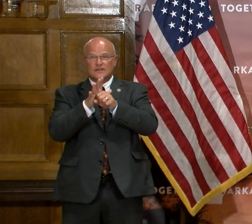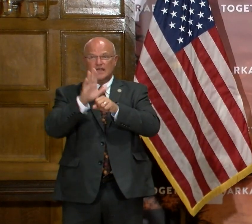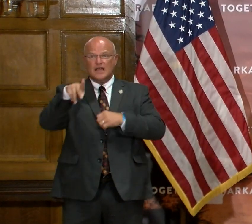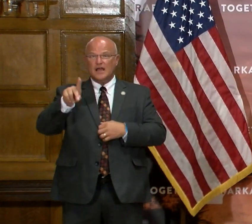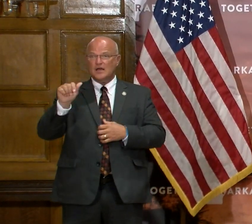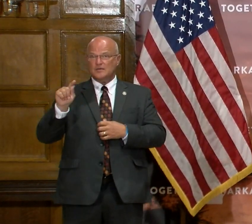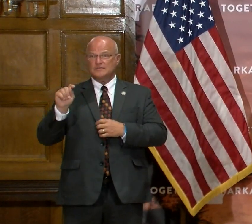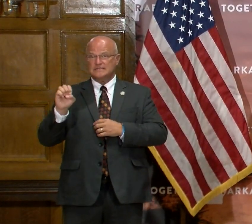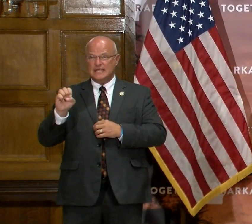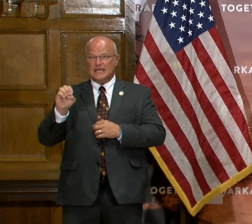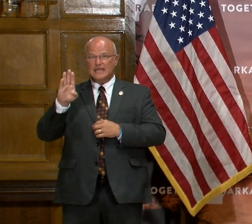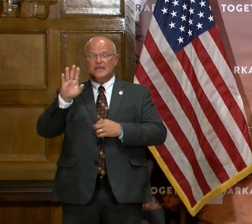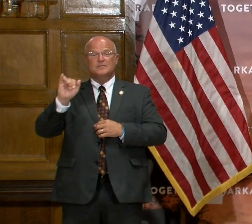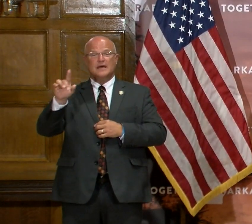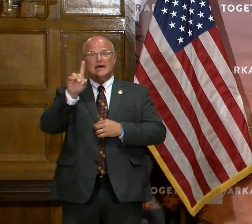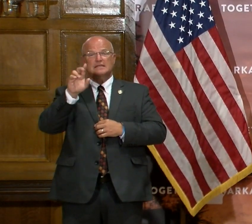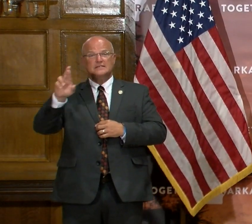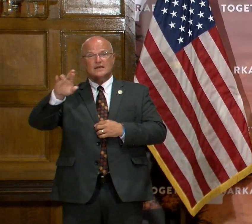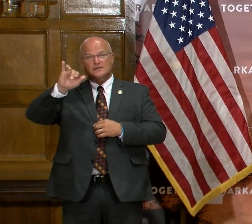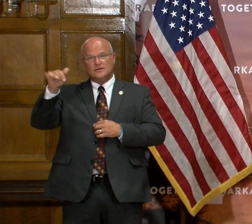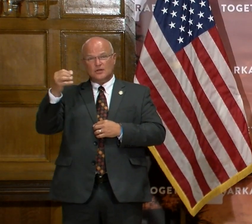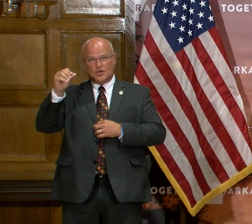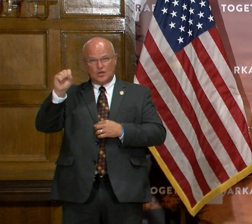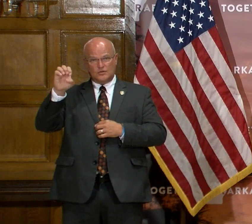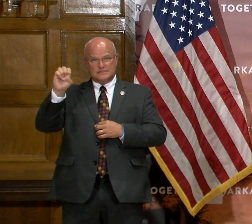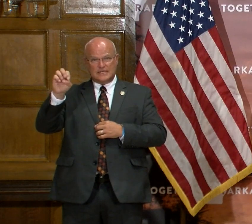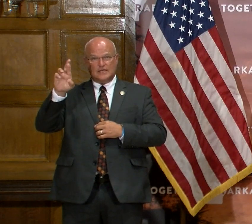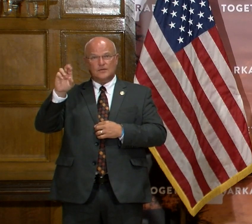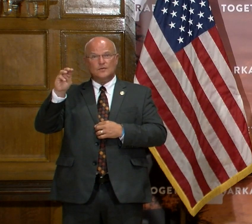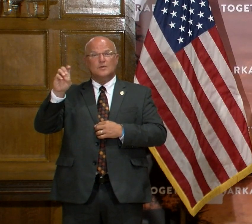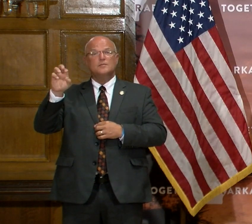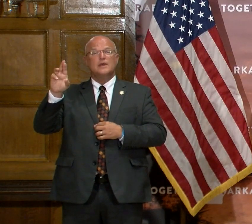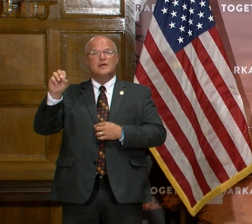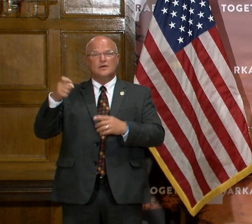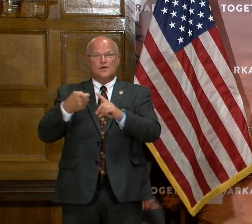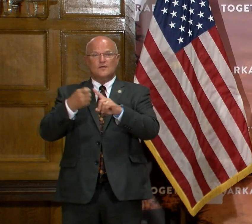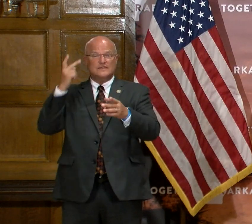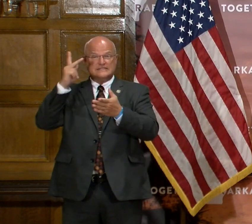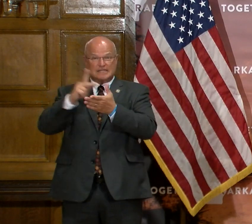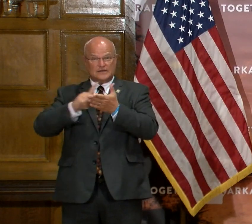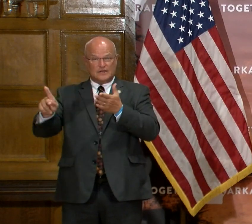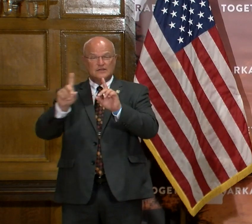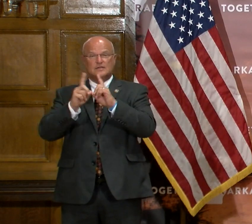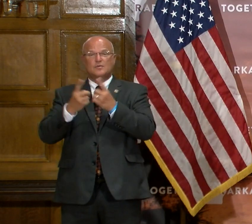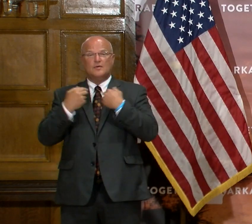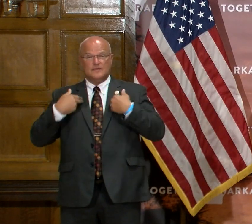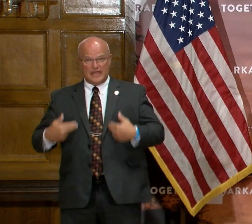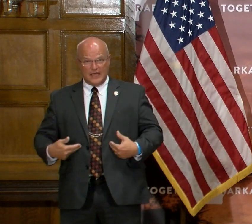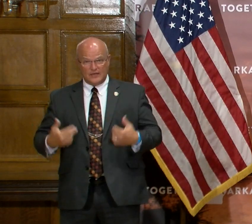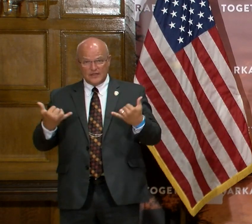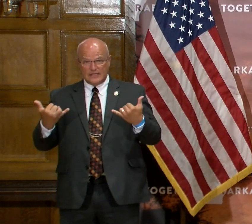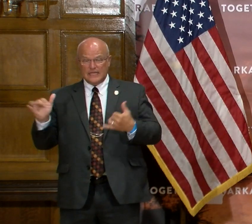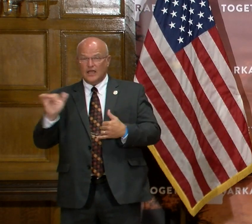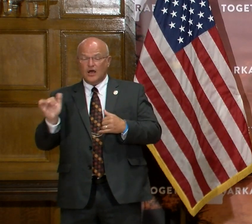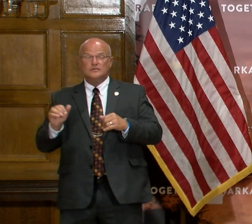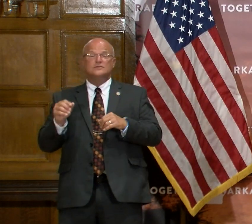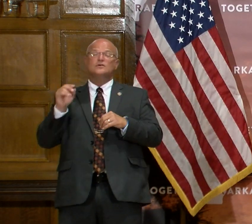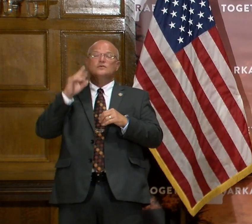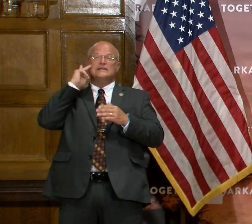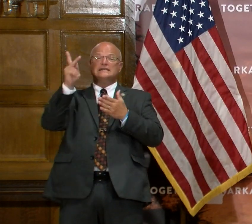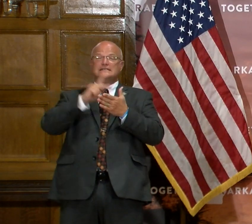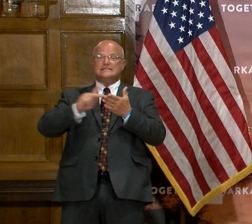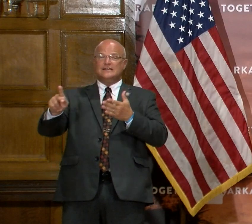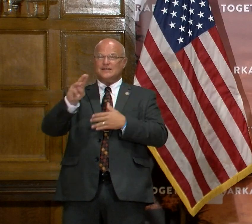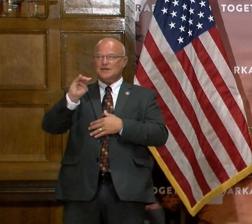COVID-19 update by Dr. Jose Romero, the Secretary of the Department of Health, and today also